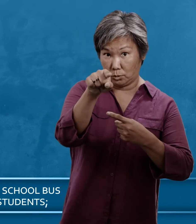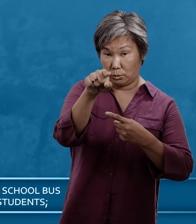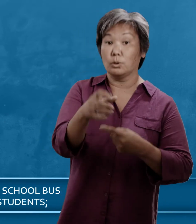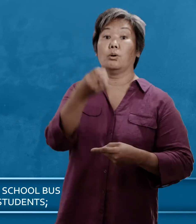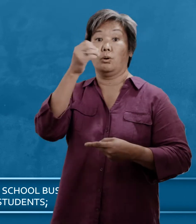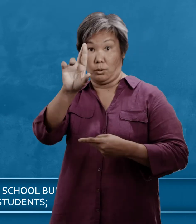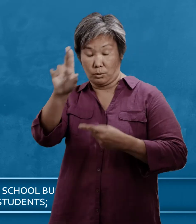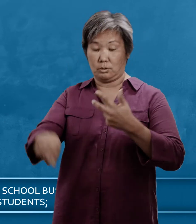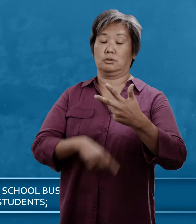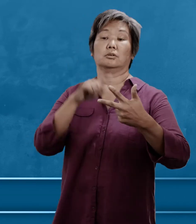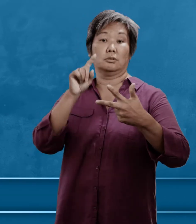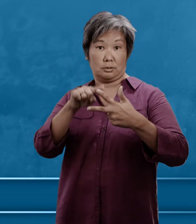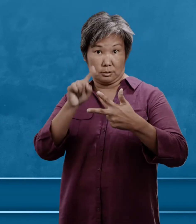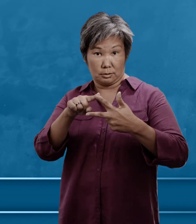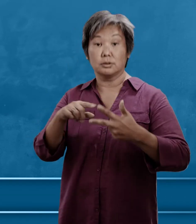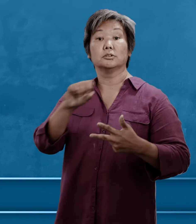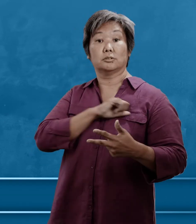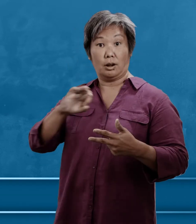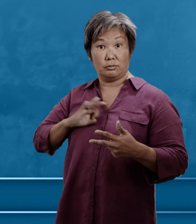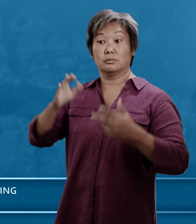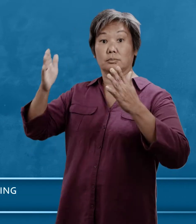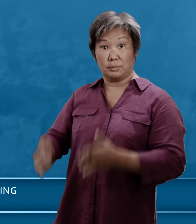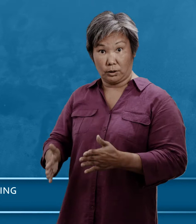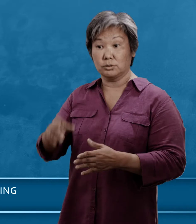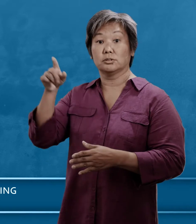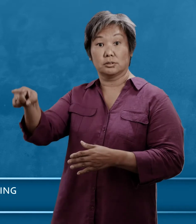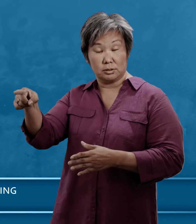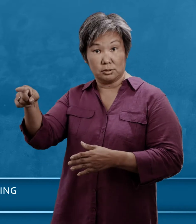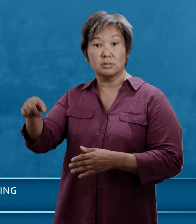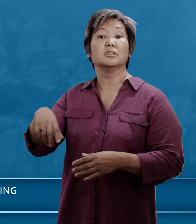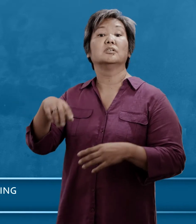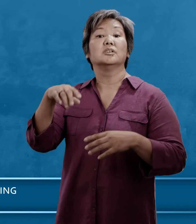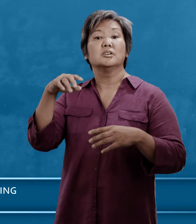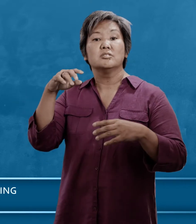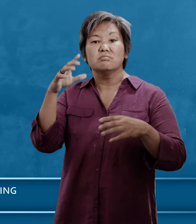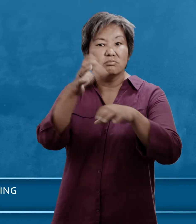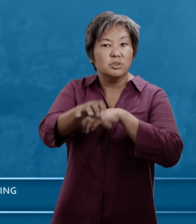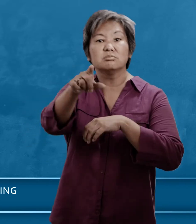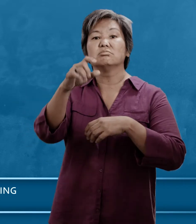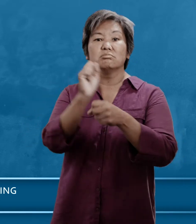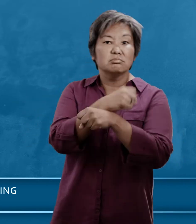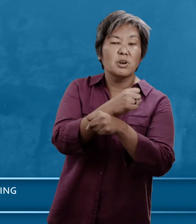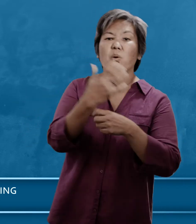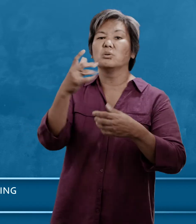involving another student or students. 2. A sexual encounter involving a staff member.